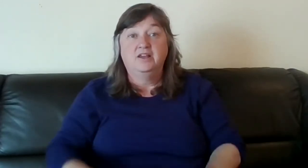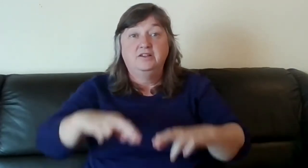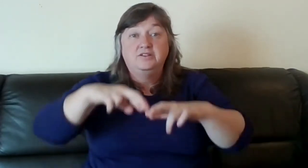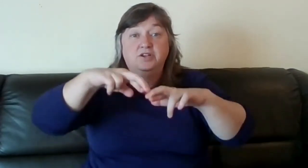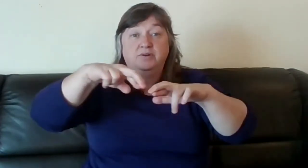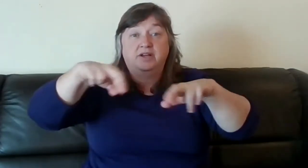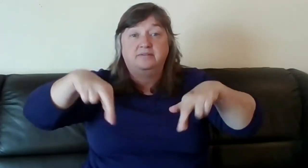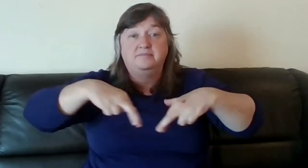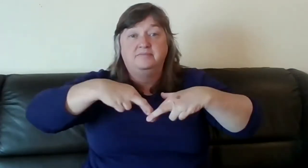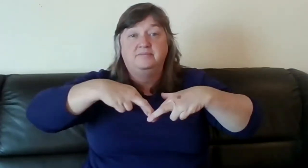Donut.